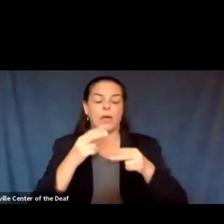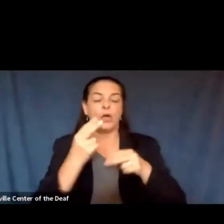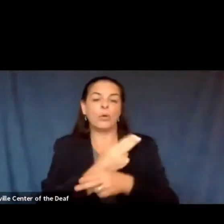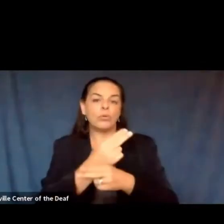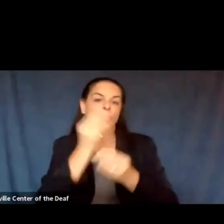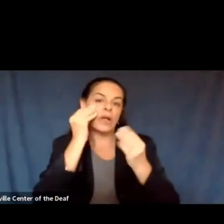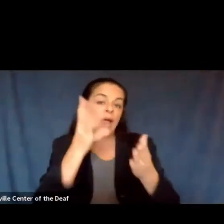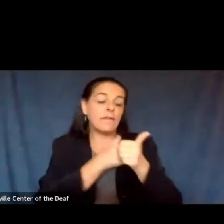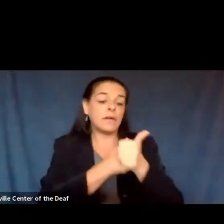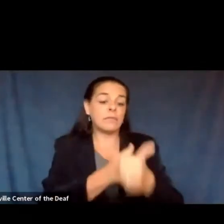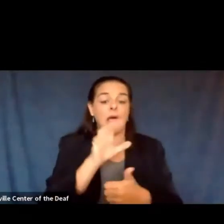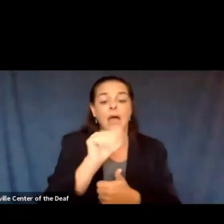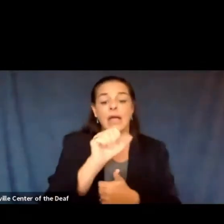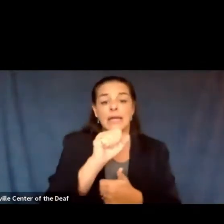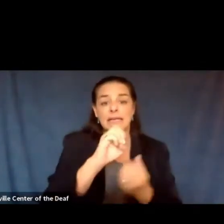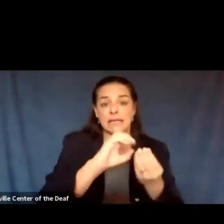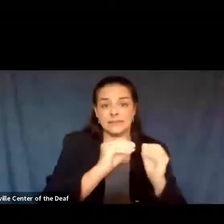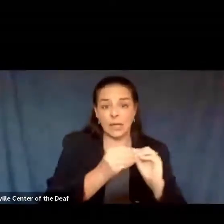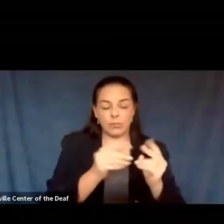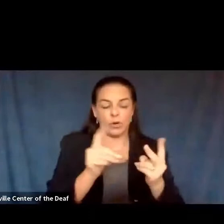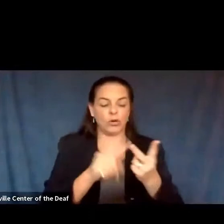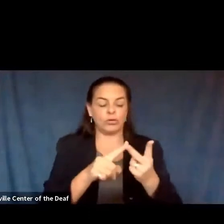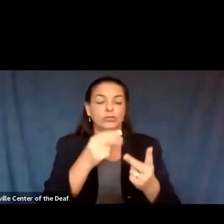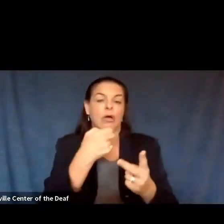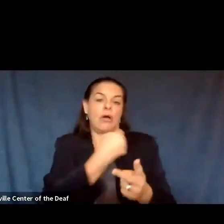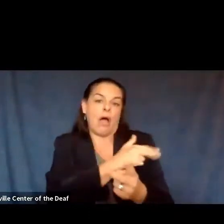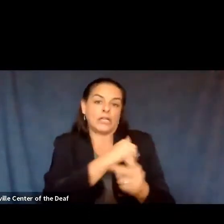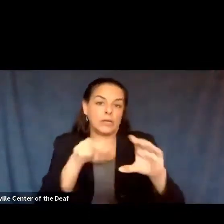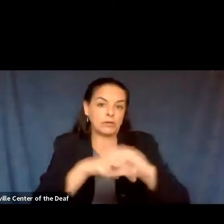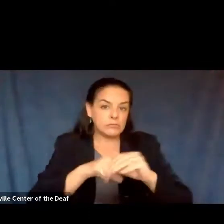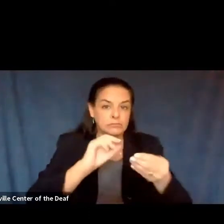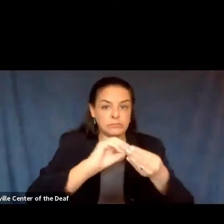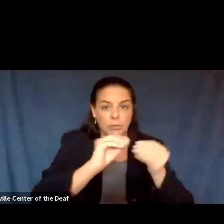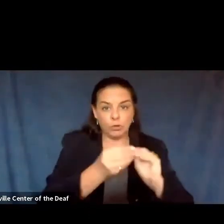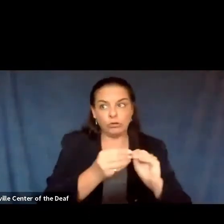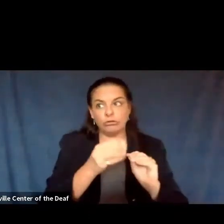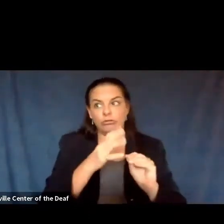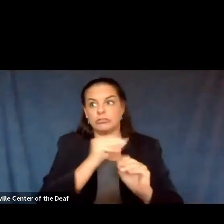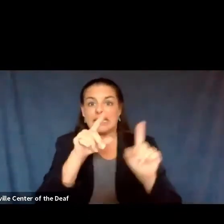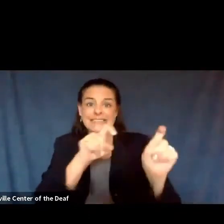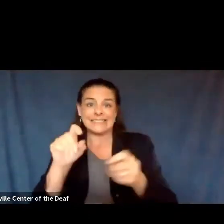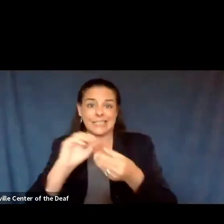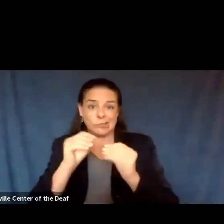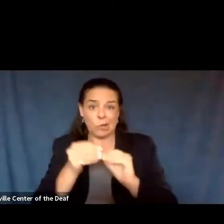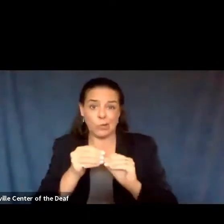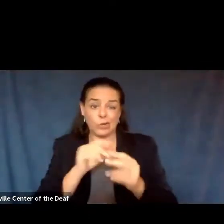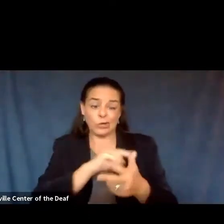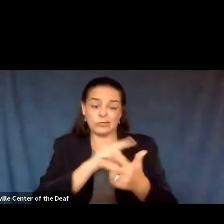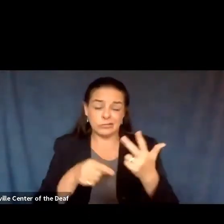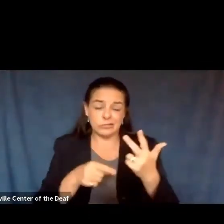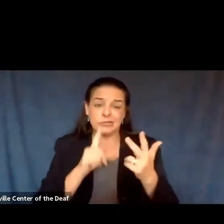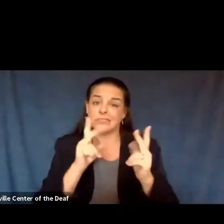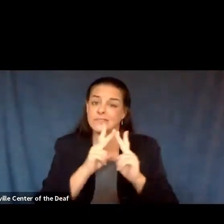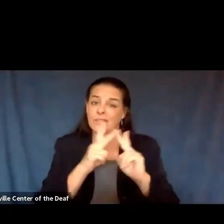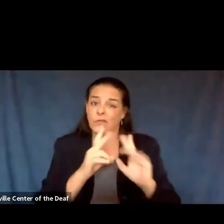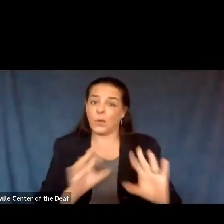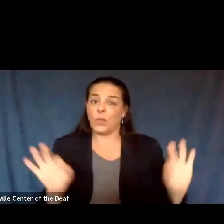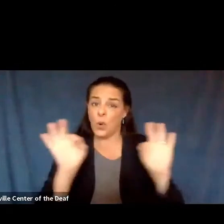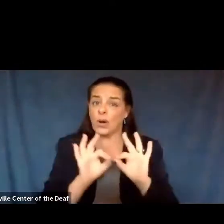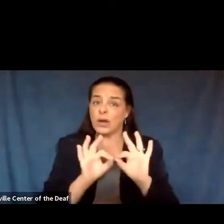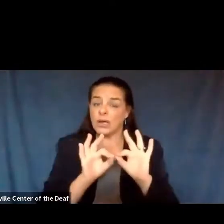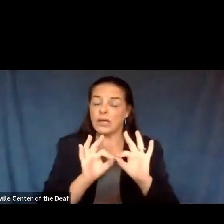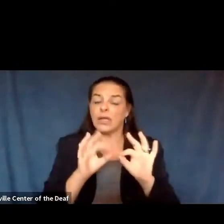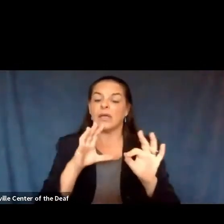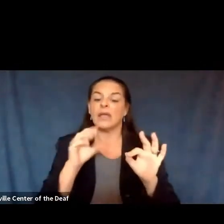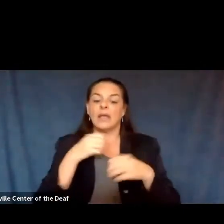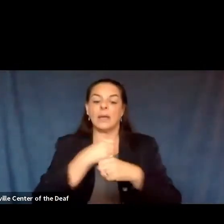on case rates and hospitalizations and testing, which is really important,